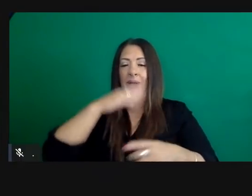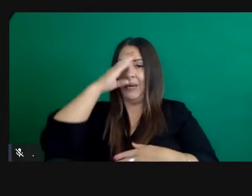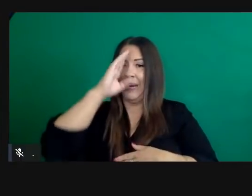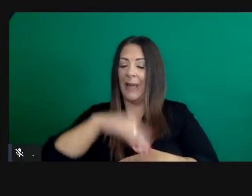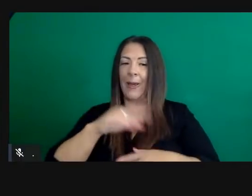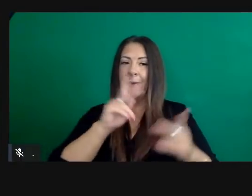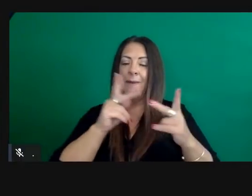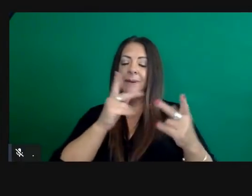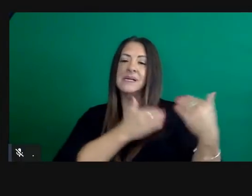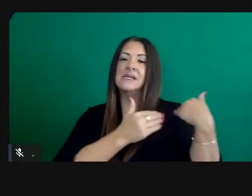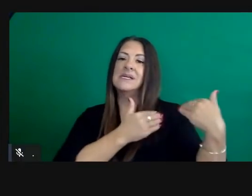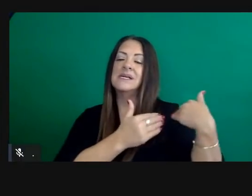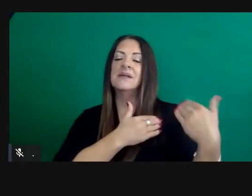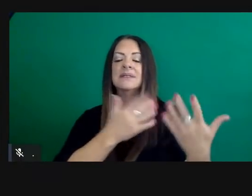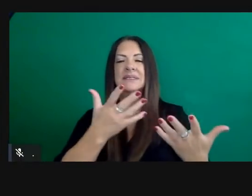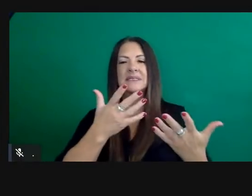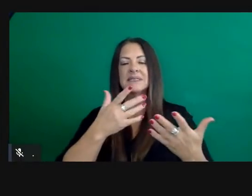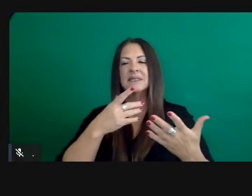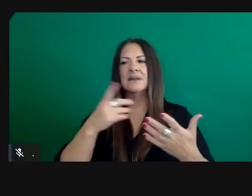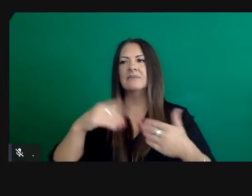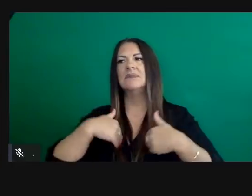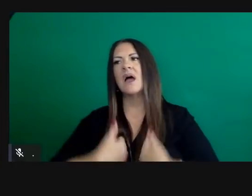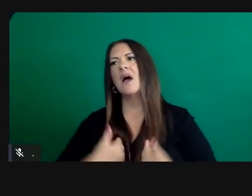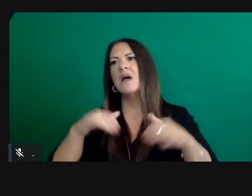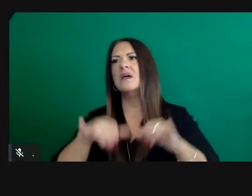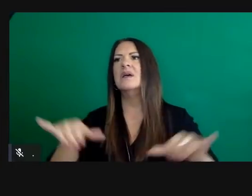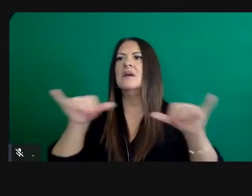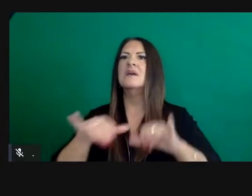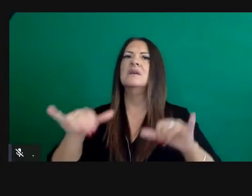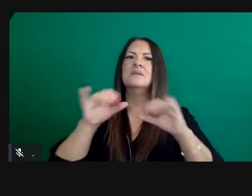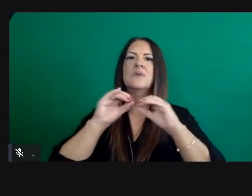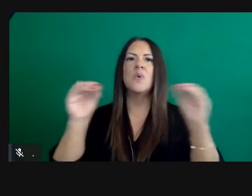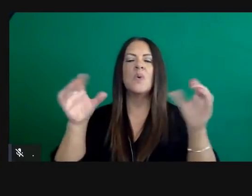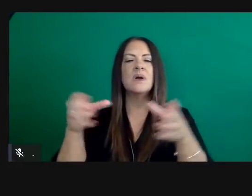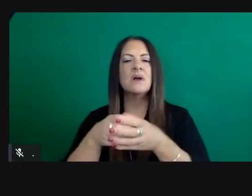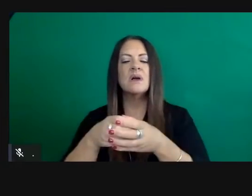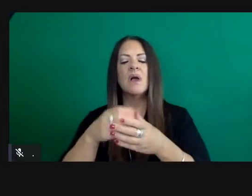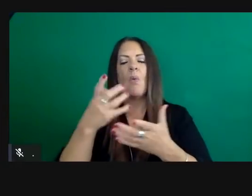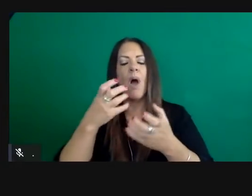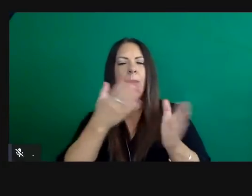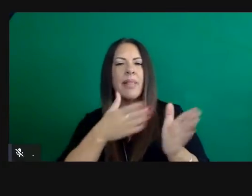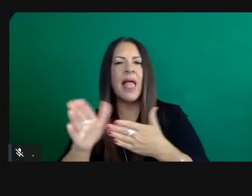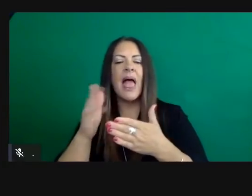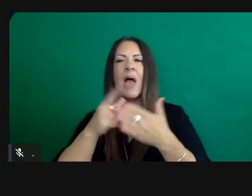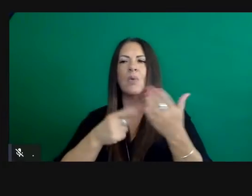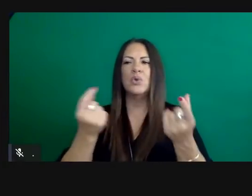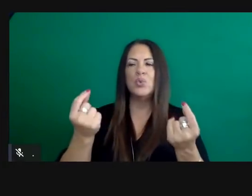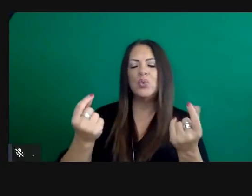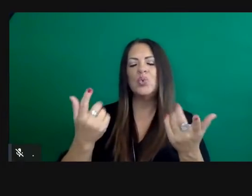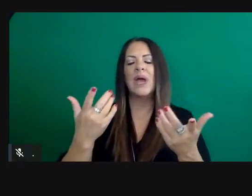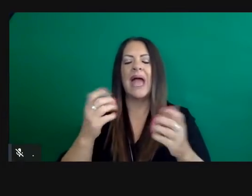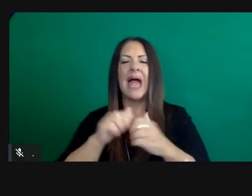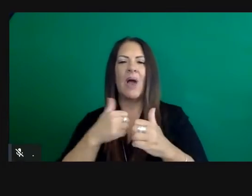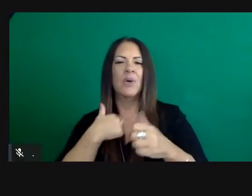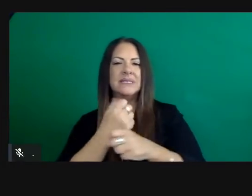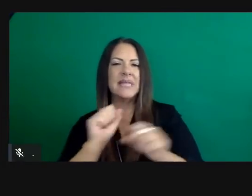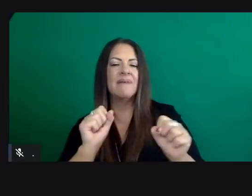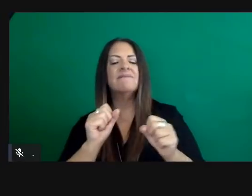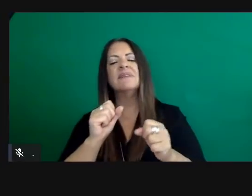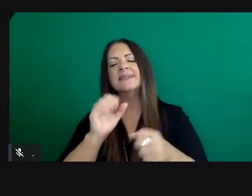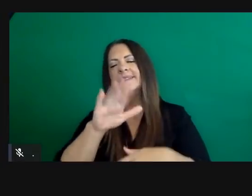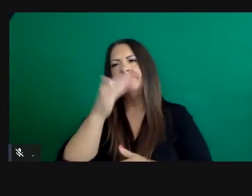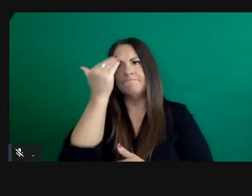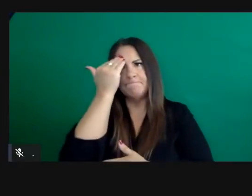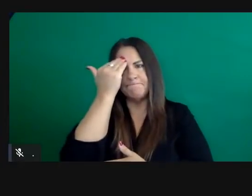questions, whether it's because of fatigue or our own sort of planning, that we will get together in small groups. And